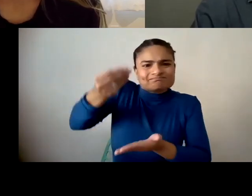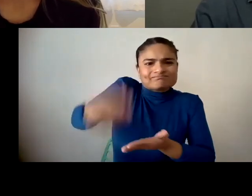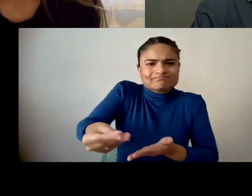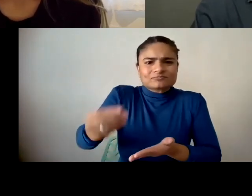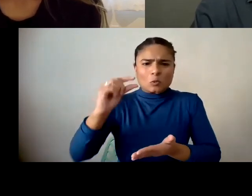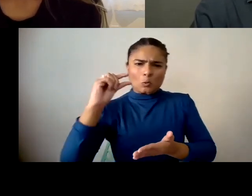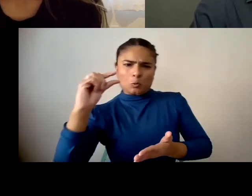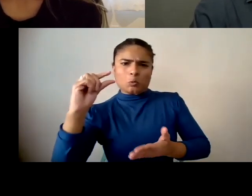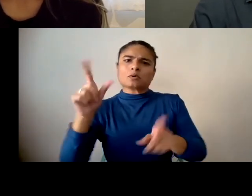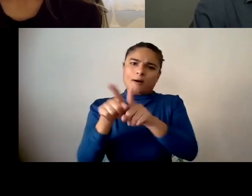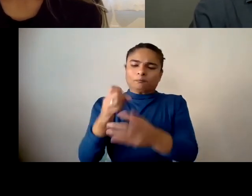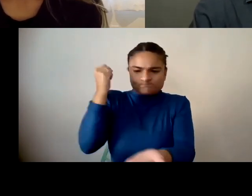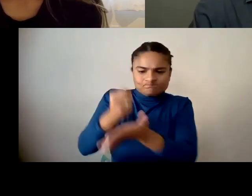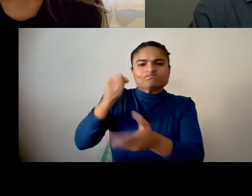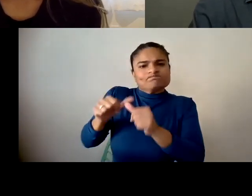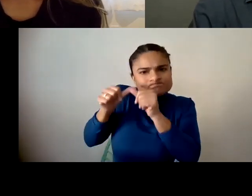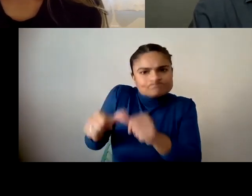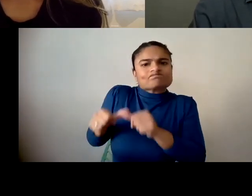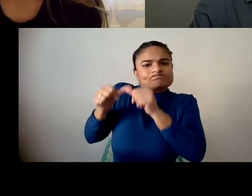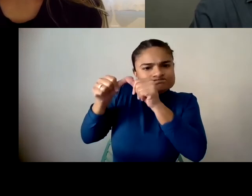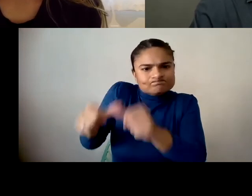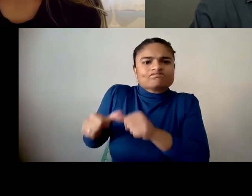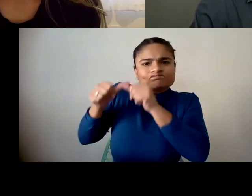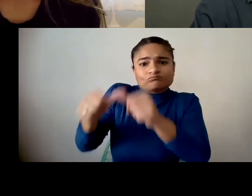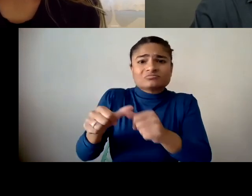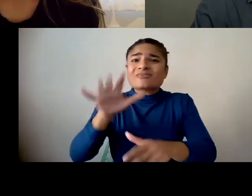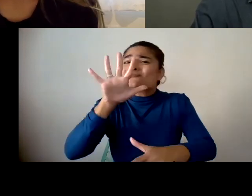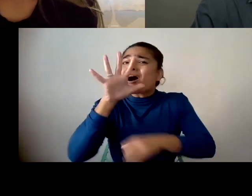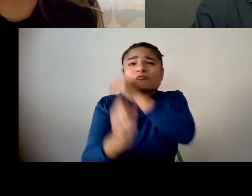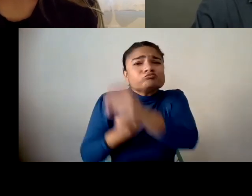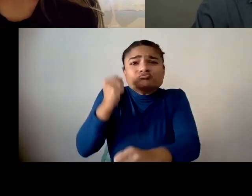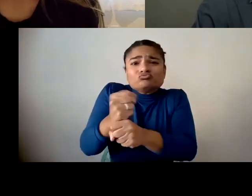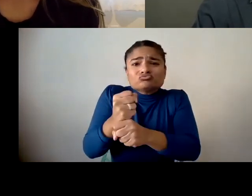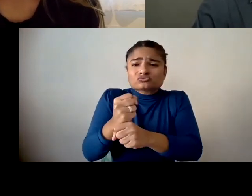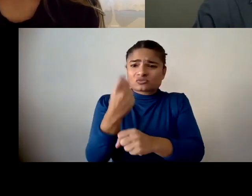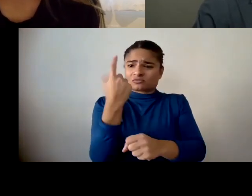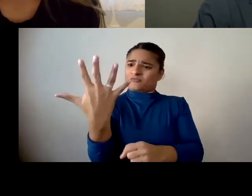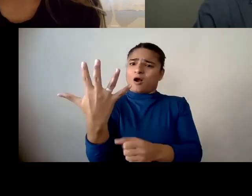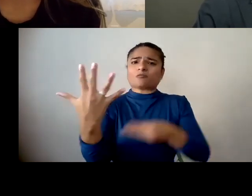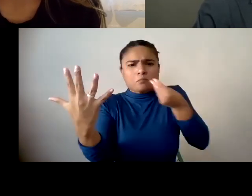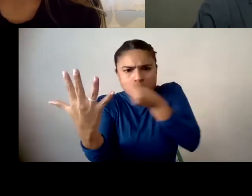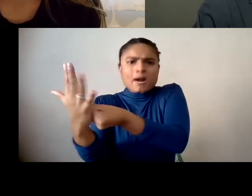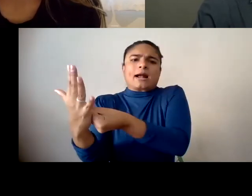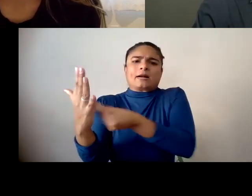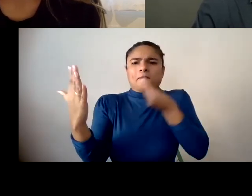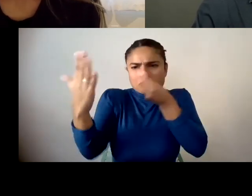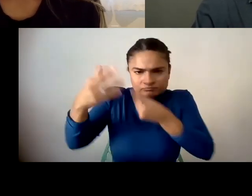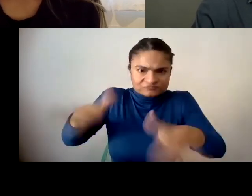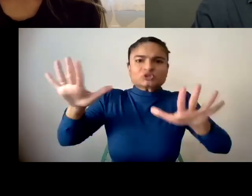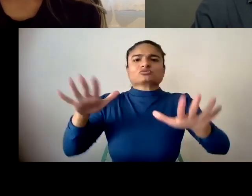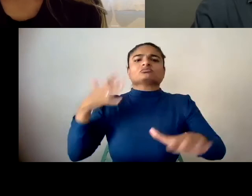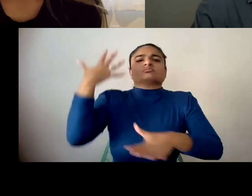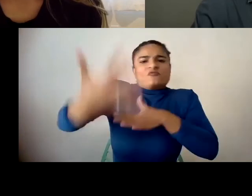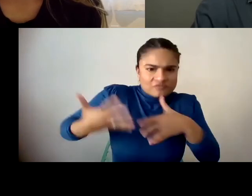years. And I believe for non-developing countries, that's $500 for those 5 years. But for